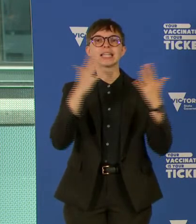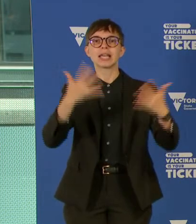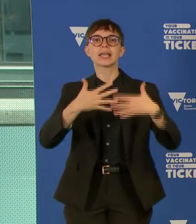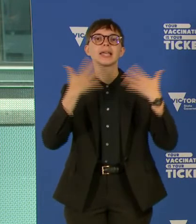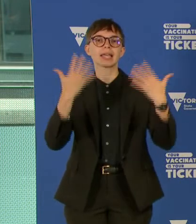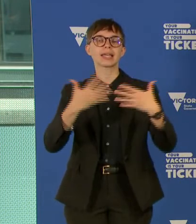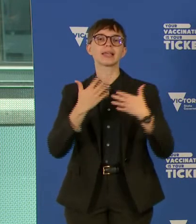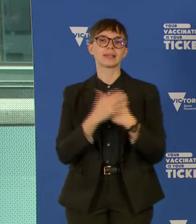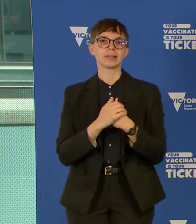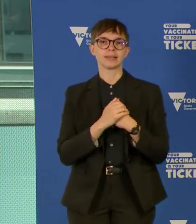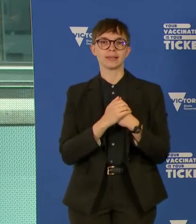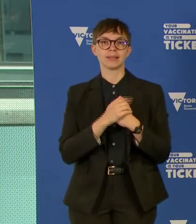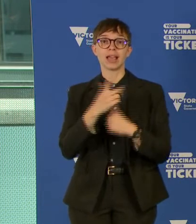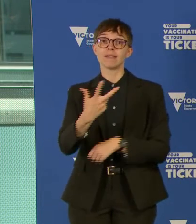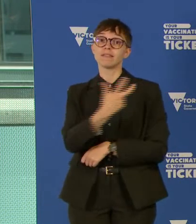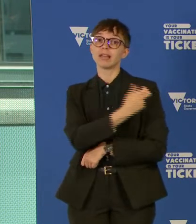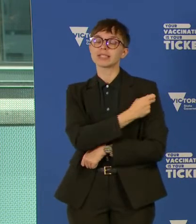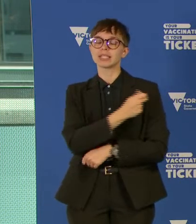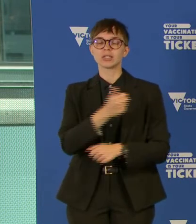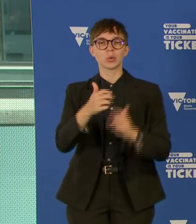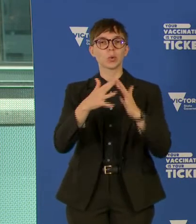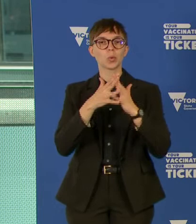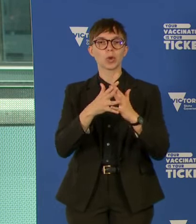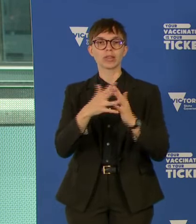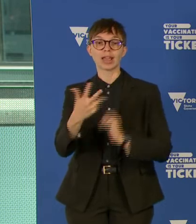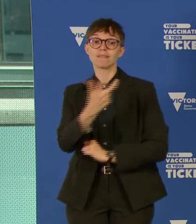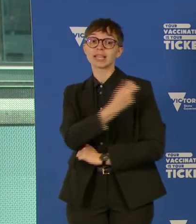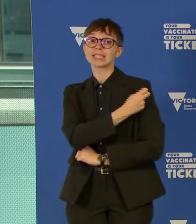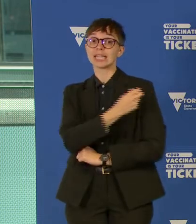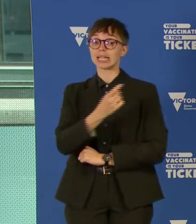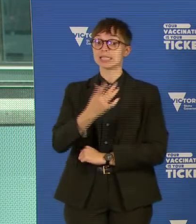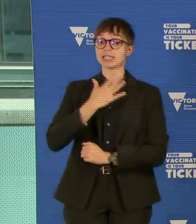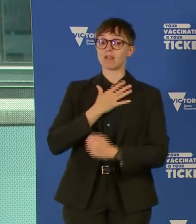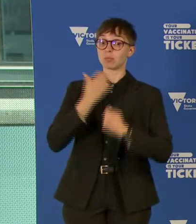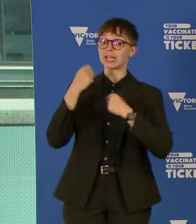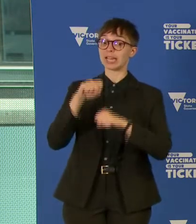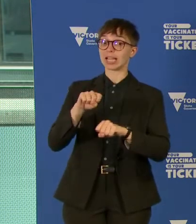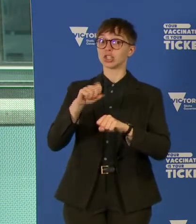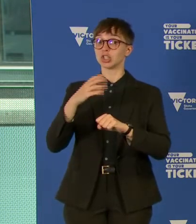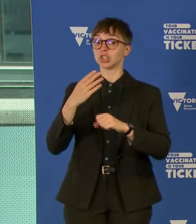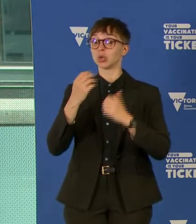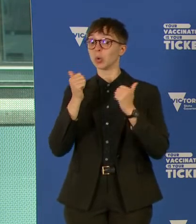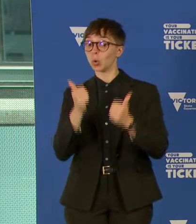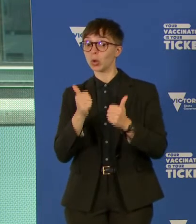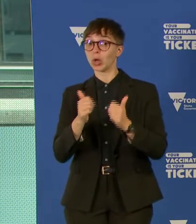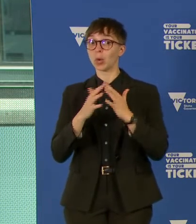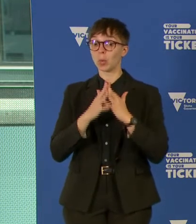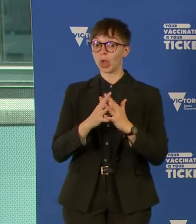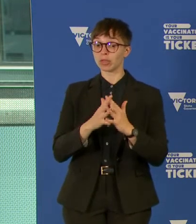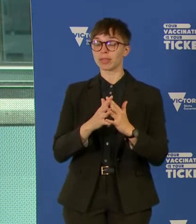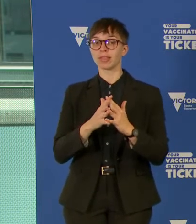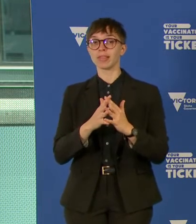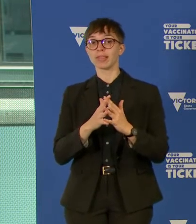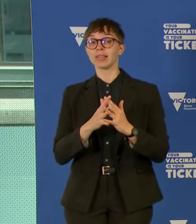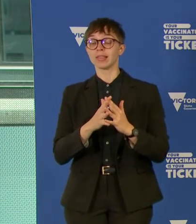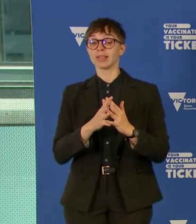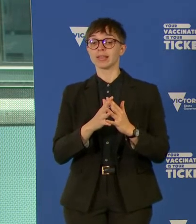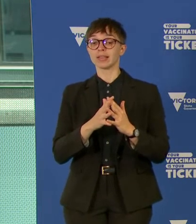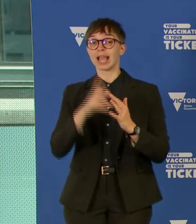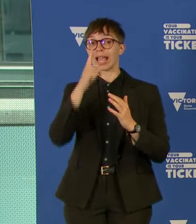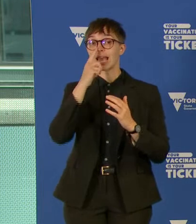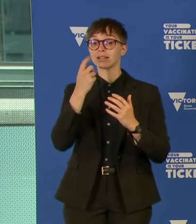for ourselves, because it's not just protection from severe illness. It's some protection from getting infected in the first